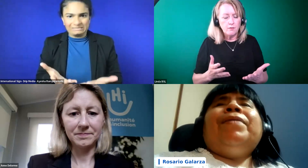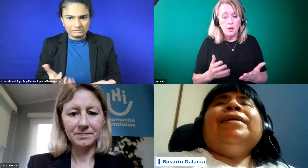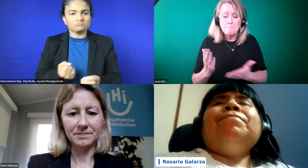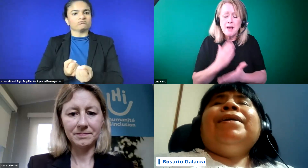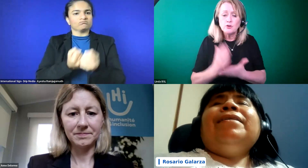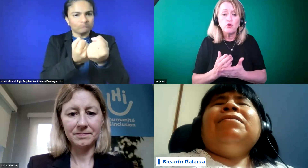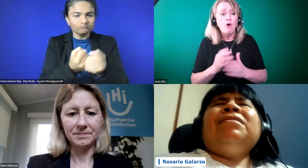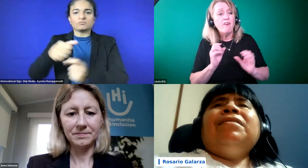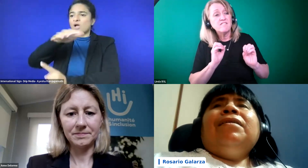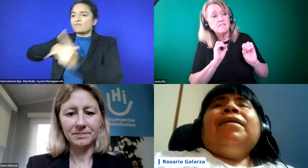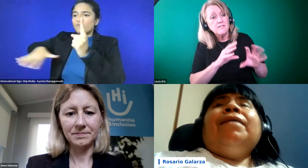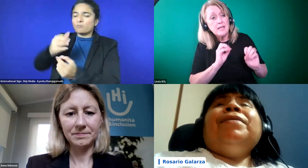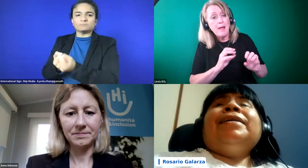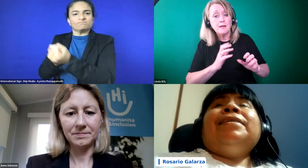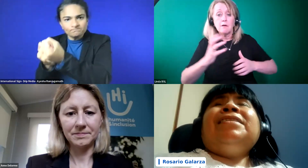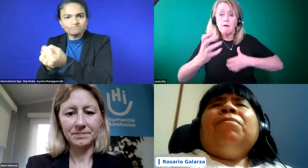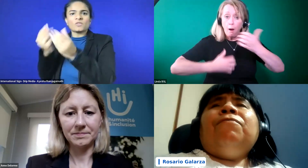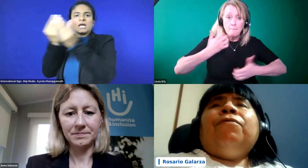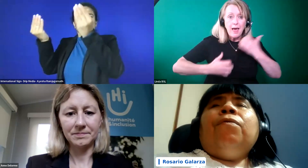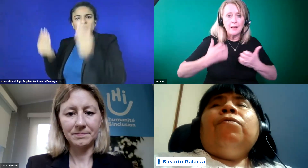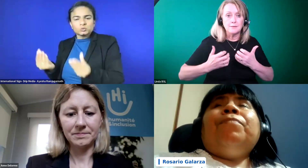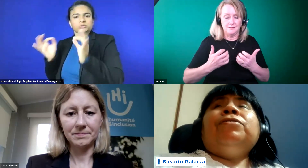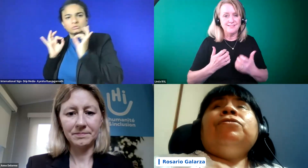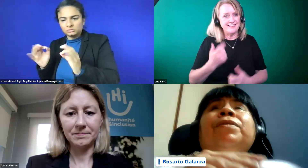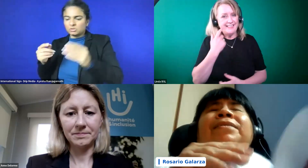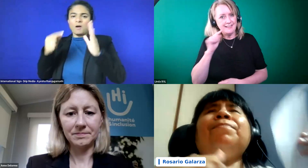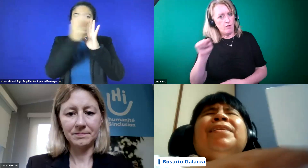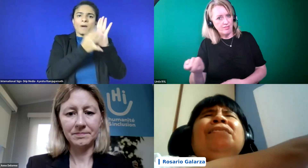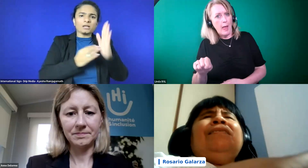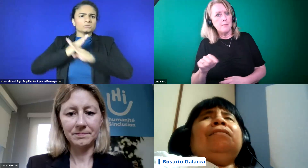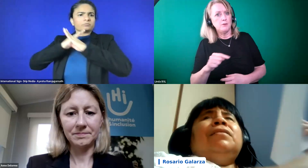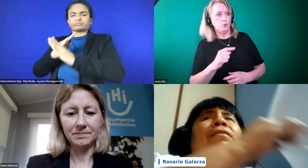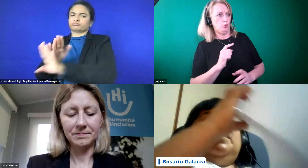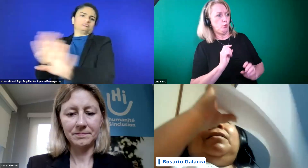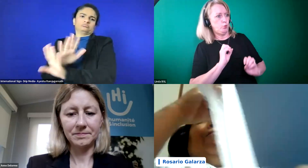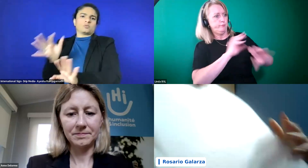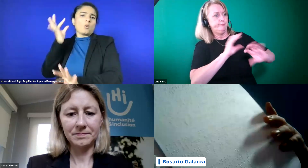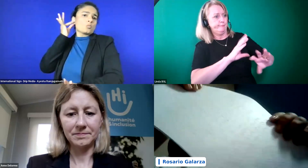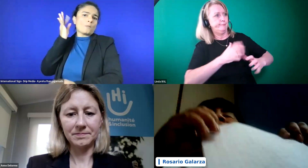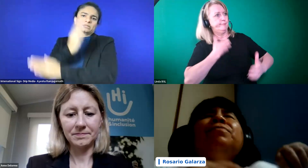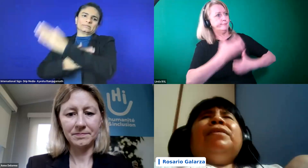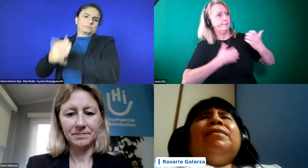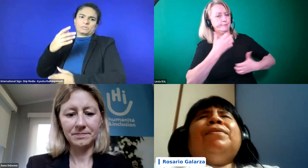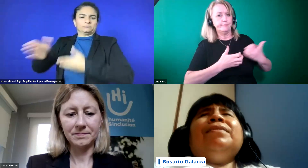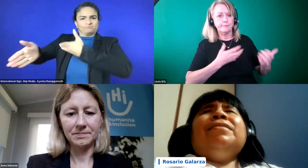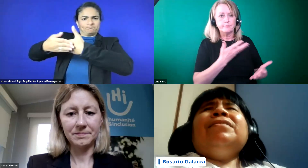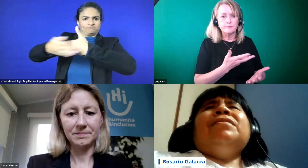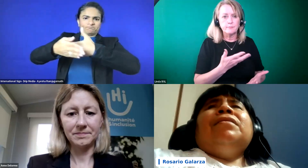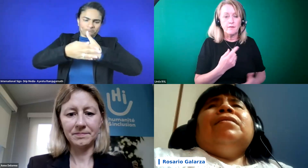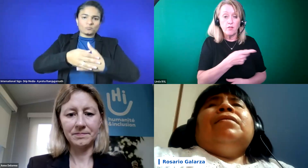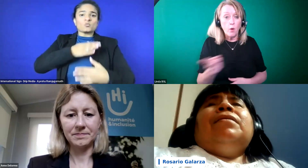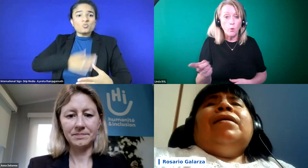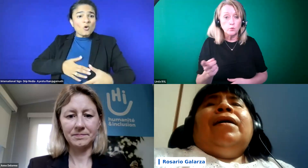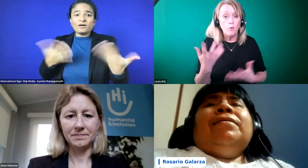and compliance mechanisms can be accessible for all persons with disabilities, for women and girls with